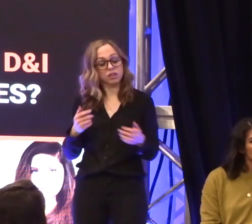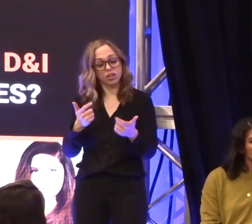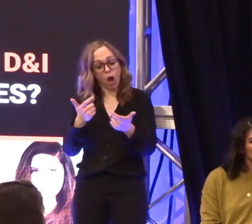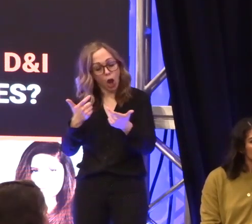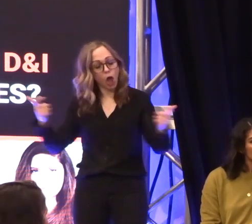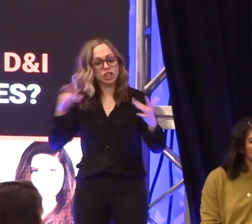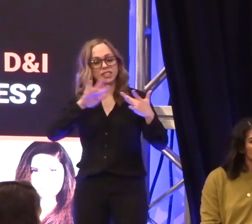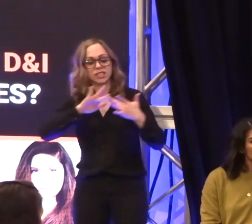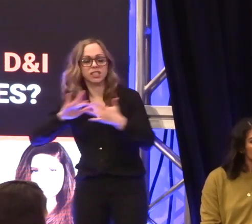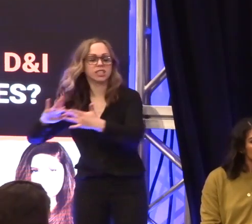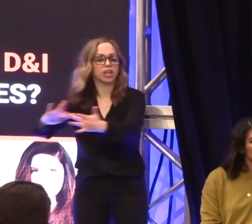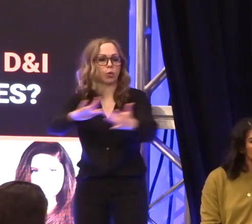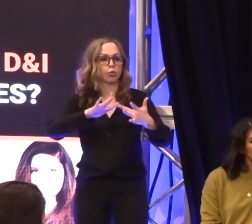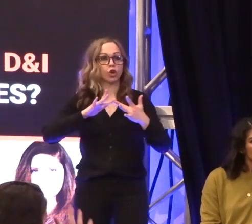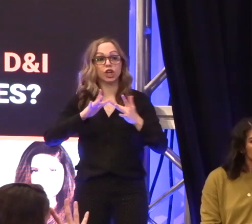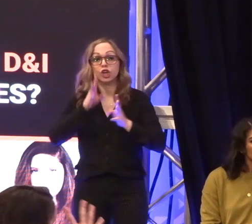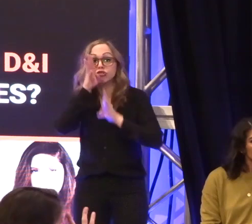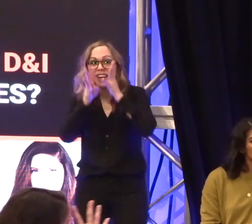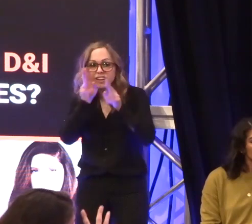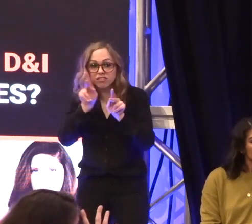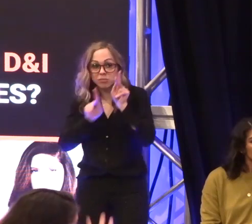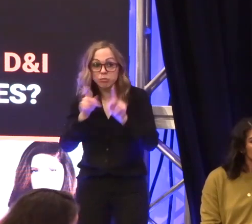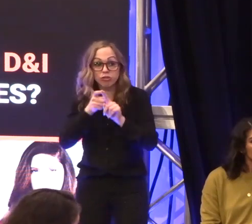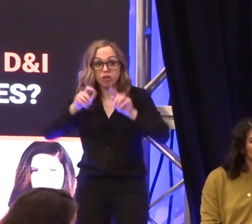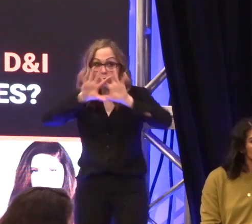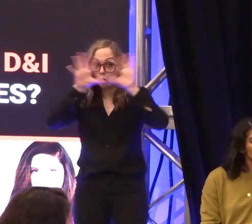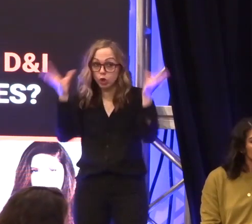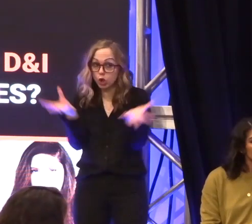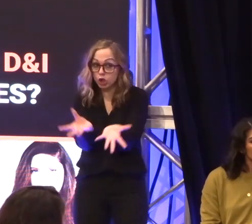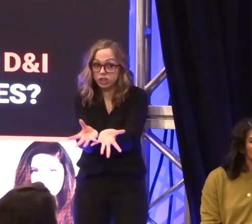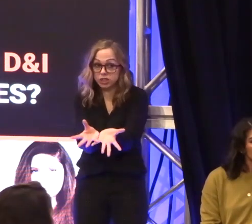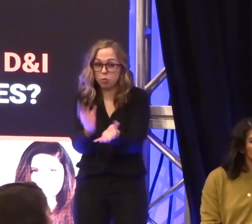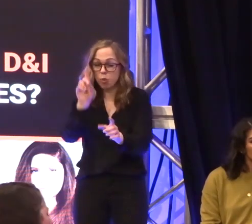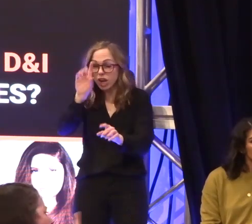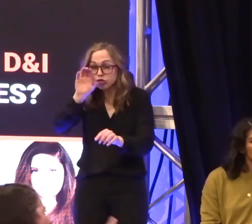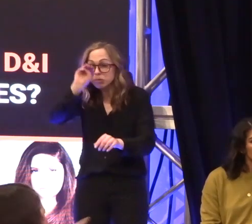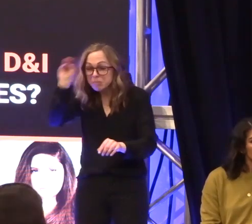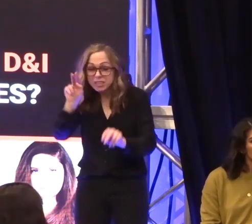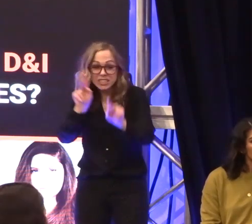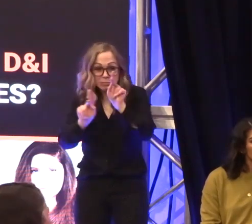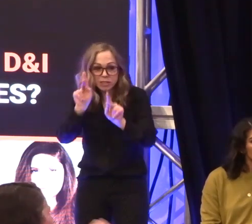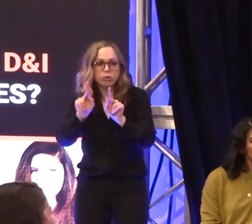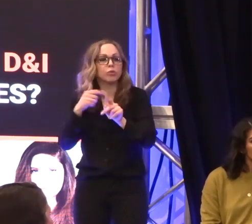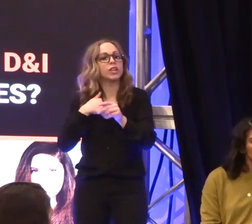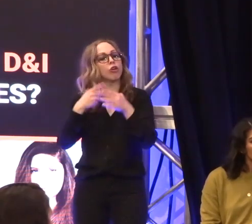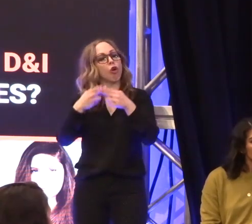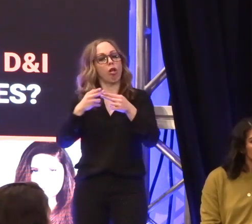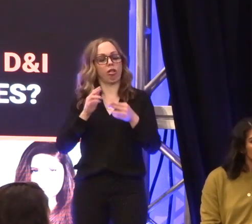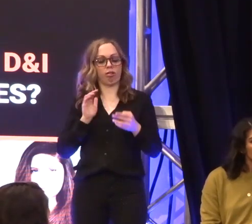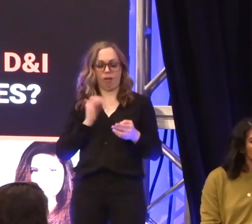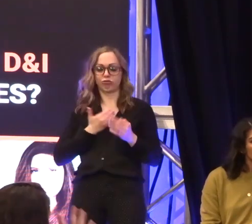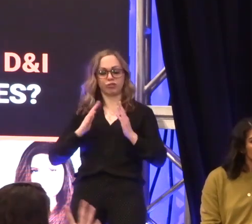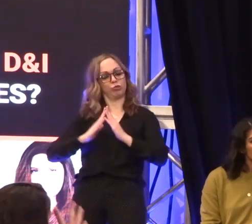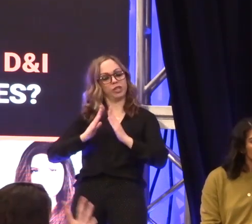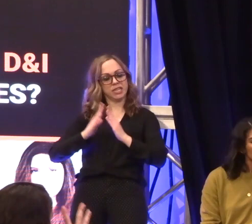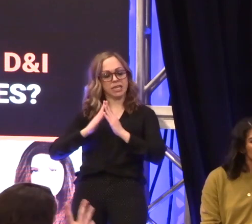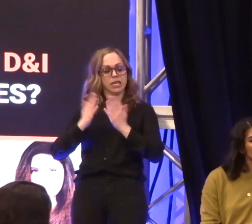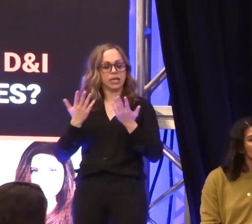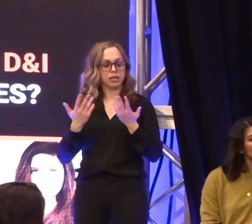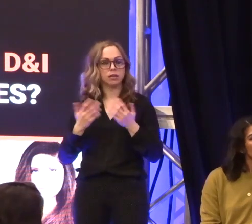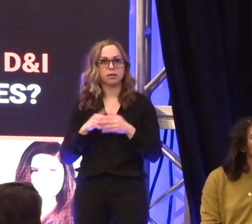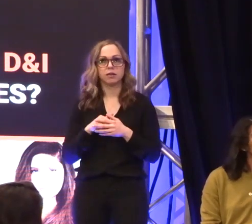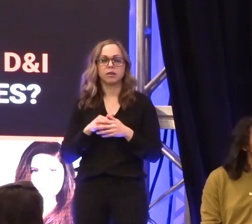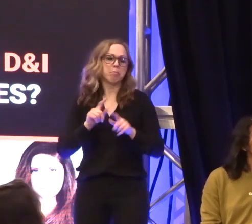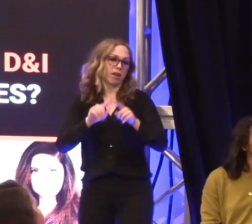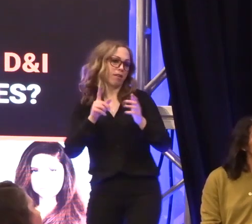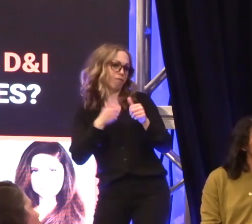largest network of creatives around the world, hundreds of millions of creative customers. We call them the community. But I think,